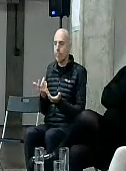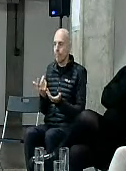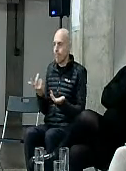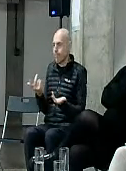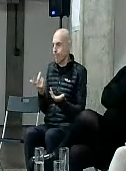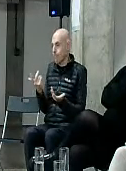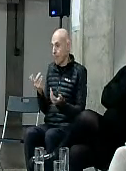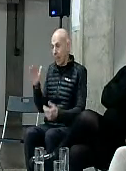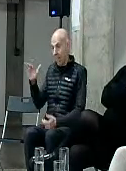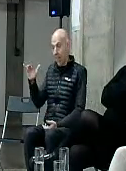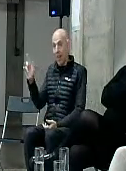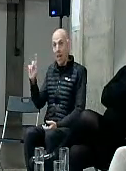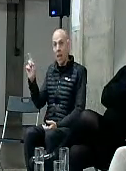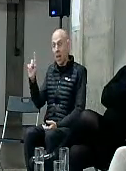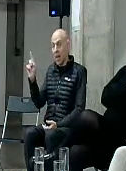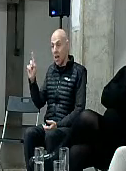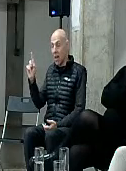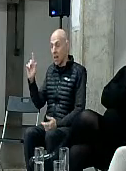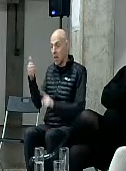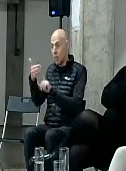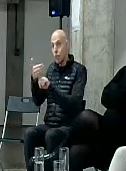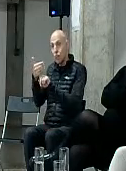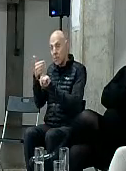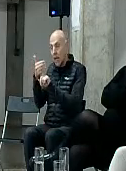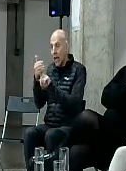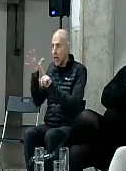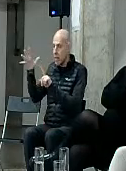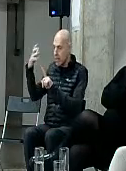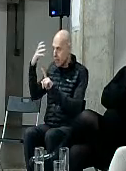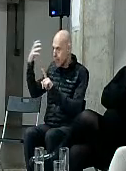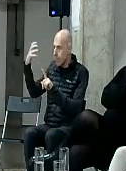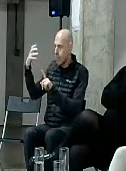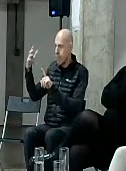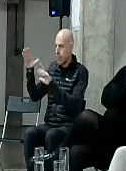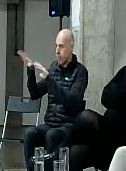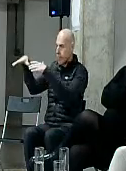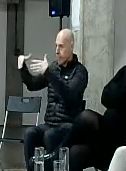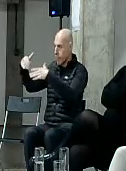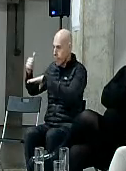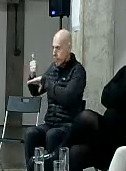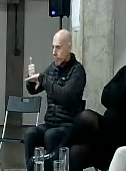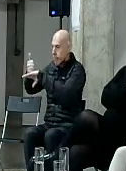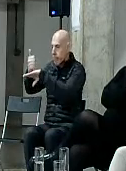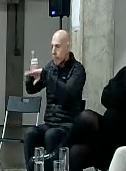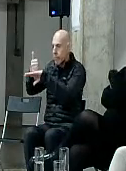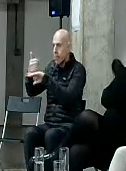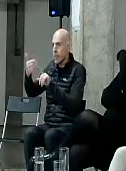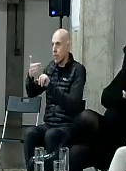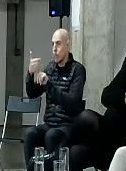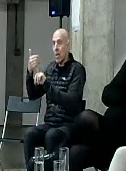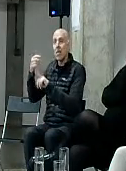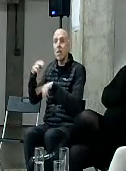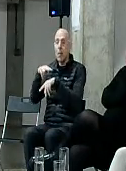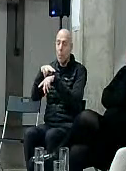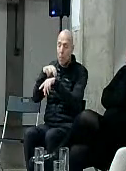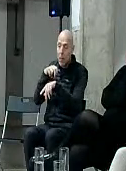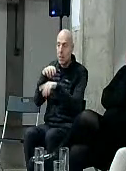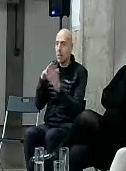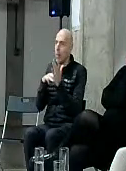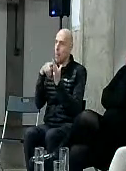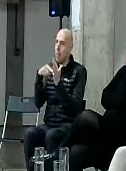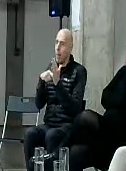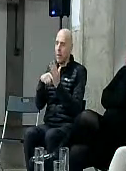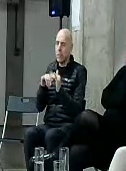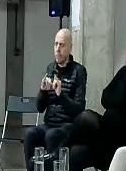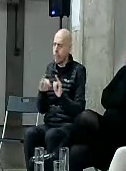there to protect the big state institutions. And when it comes to the police, and the Met being the